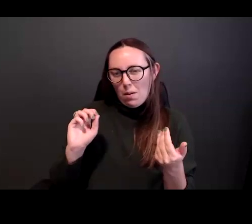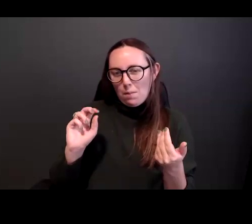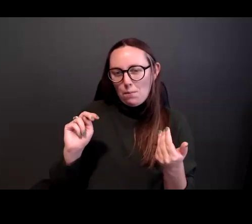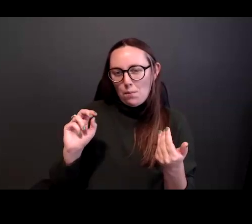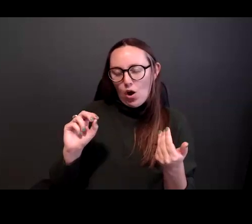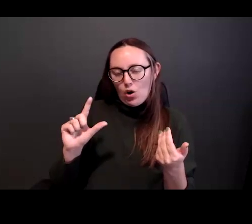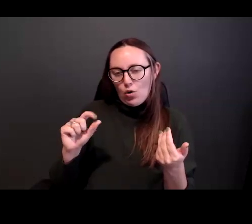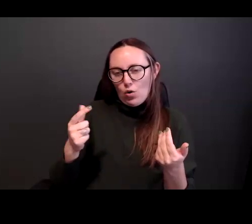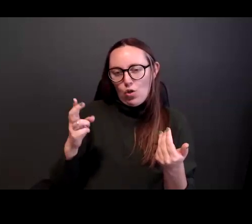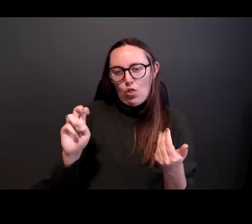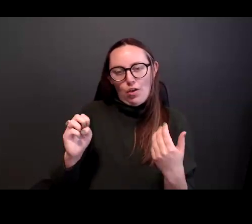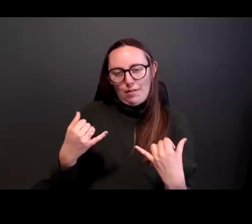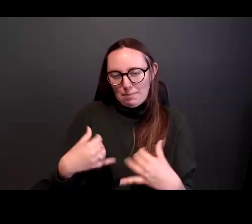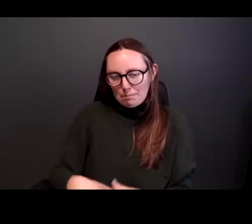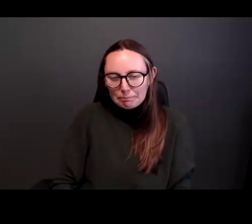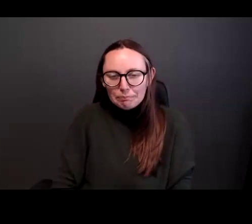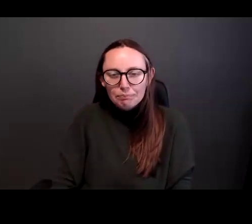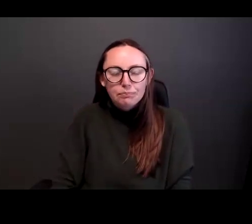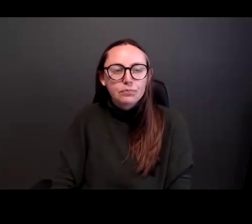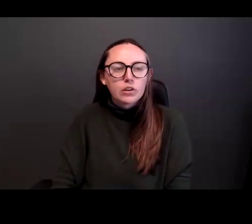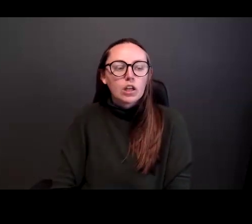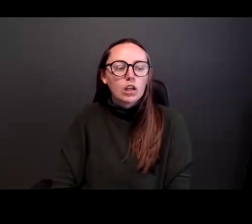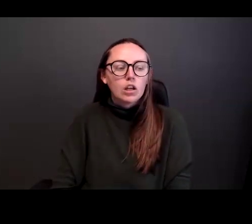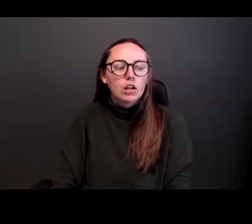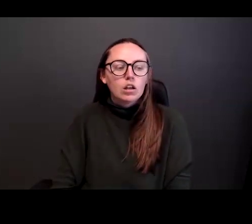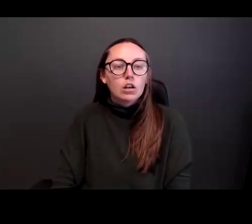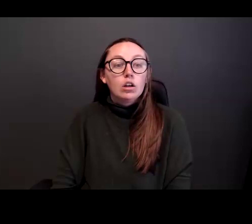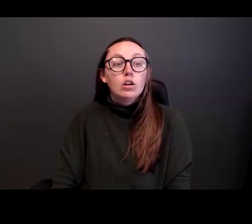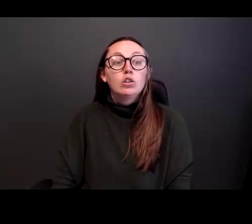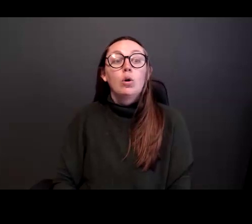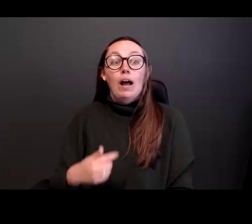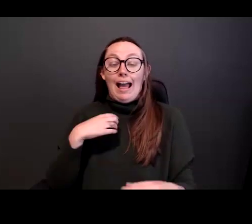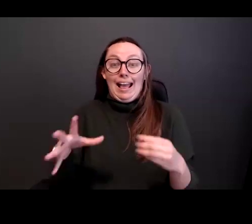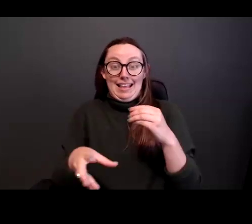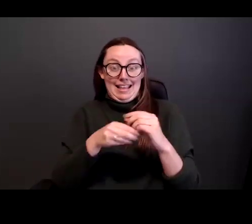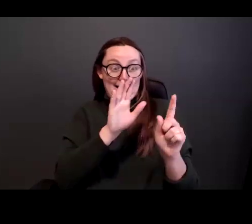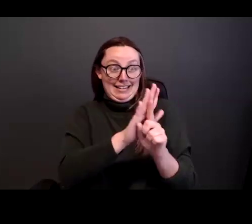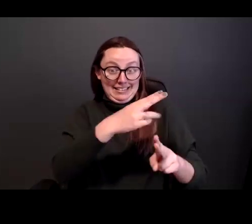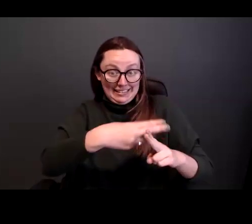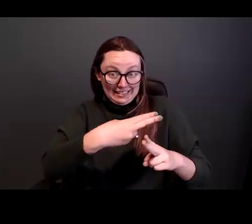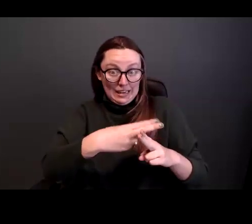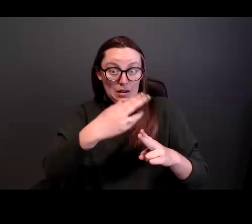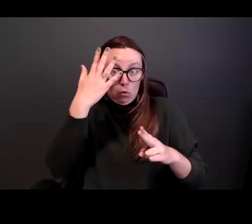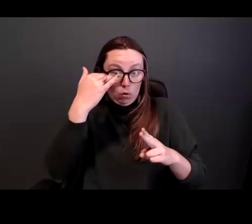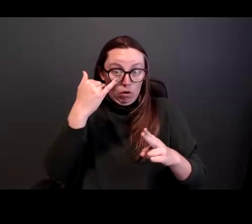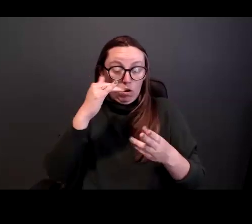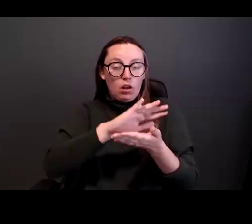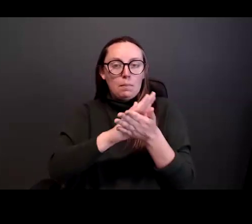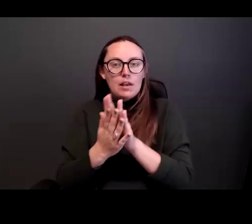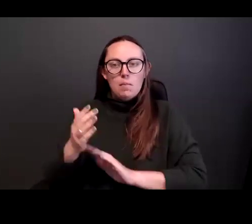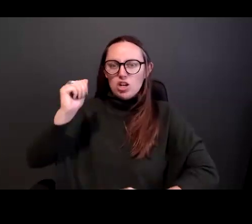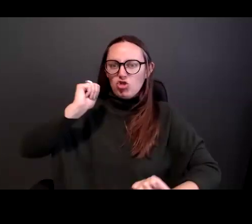And I put his name there because now I'm turning into a dramatic monologue. I'm taking the text exactly as it was